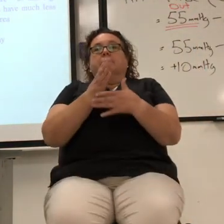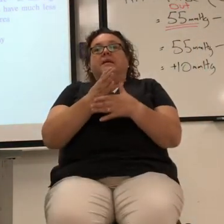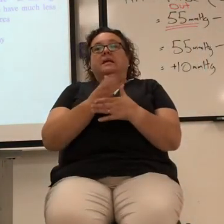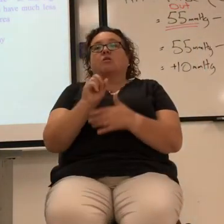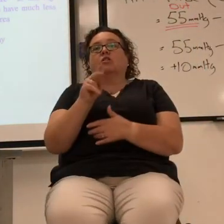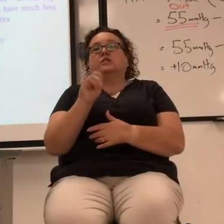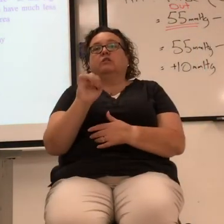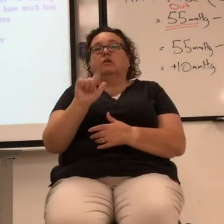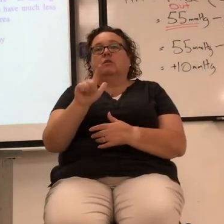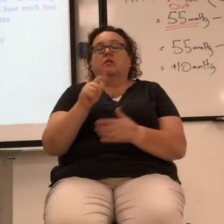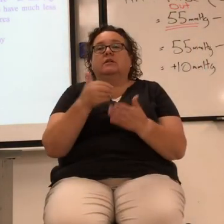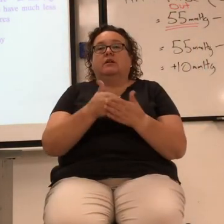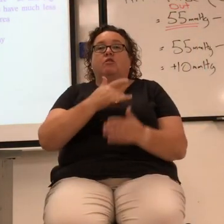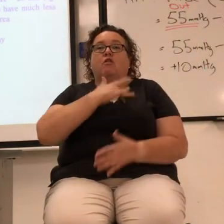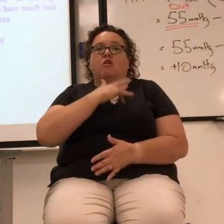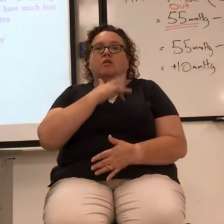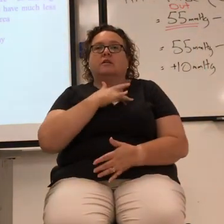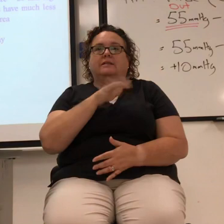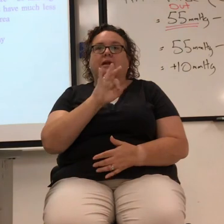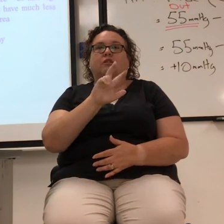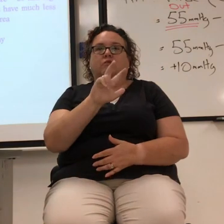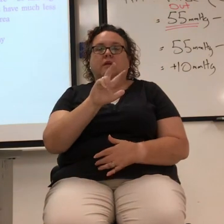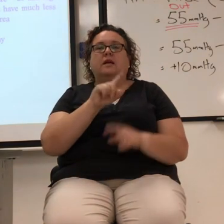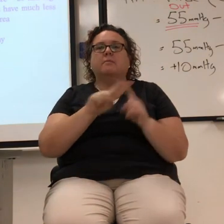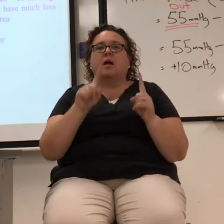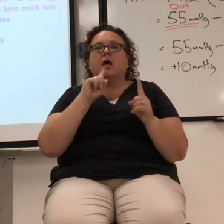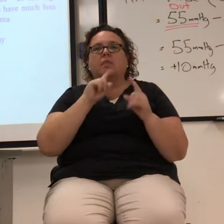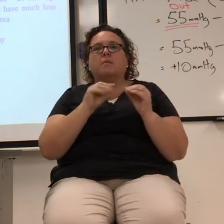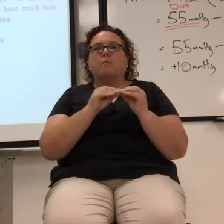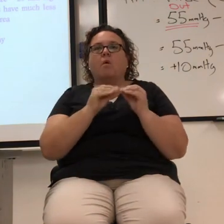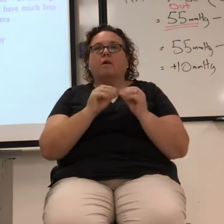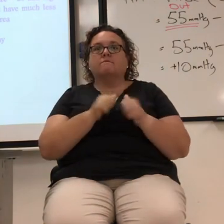like, 35, but it stays higher in the